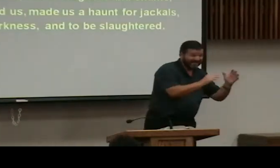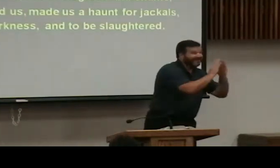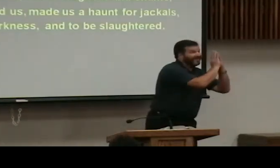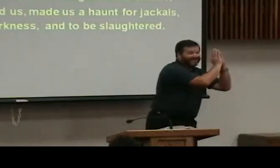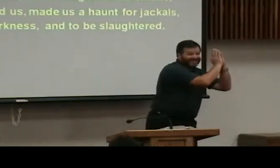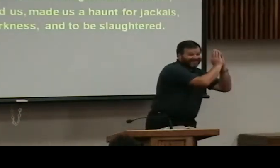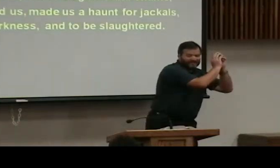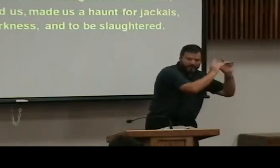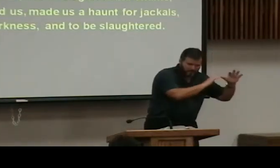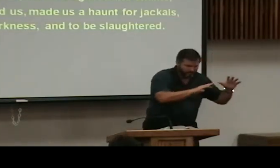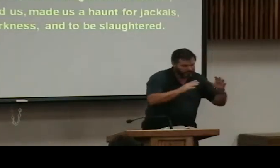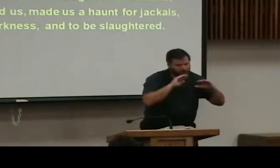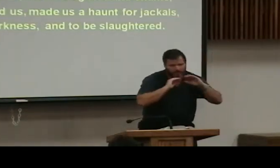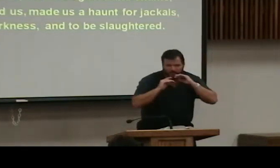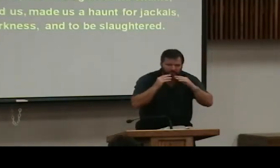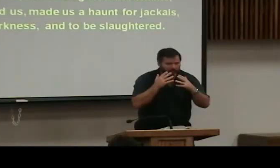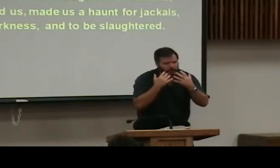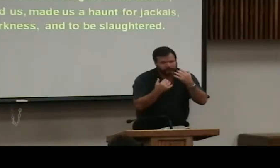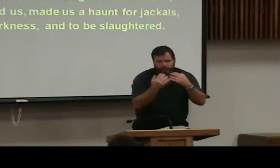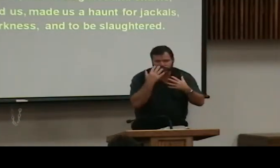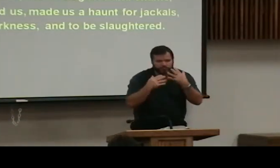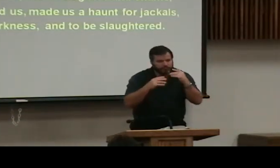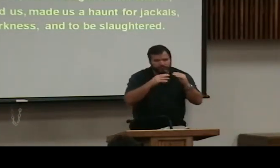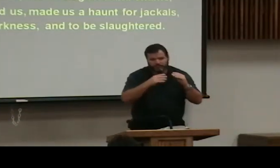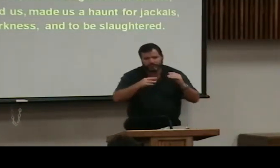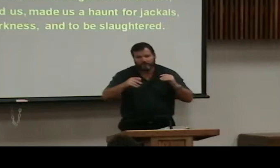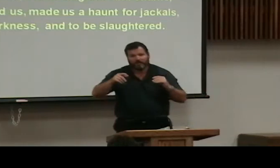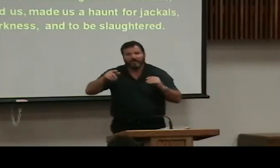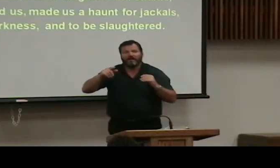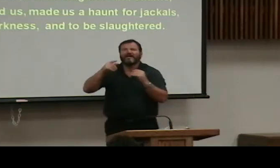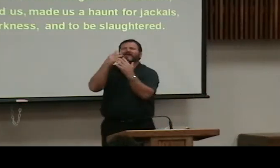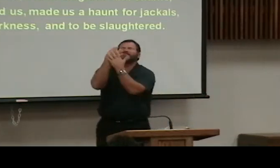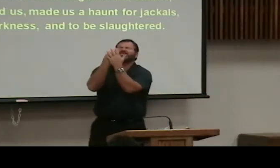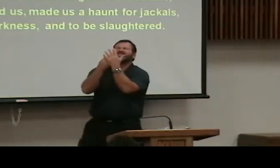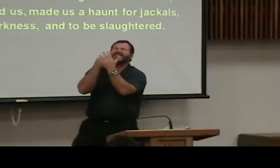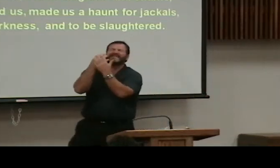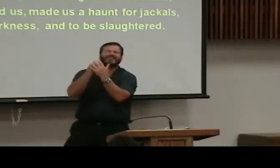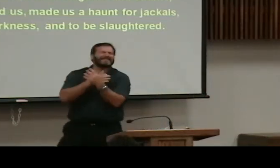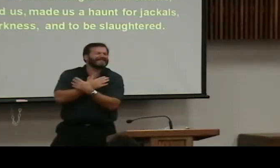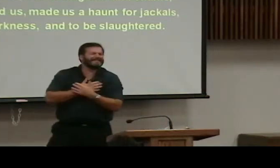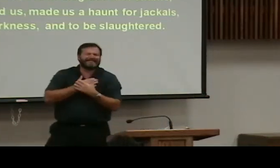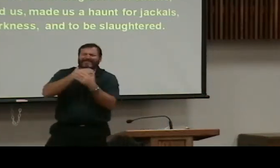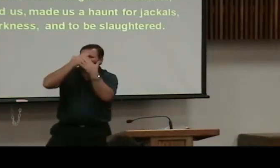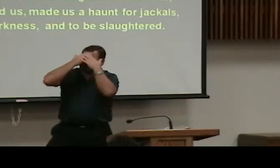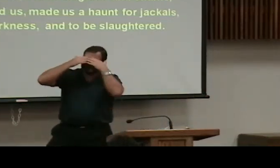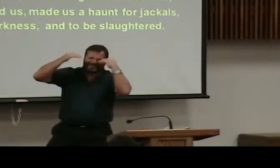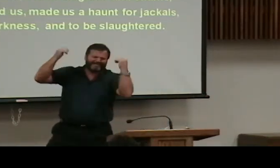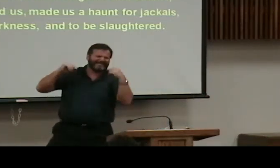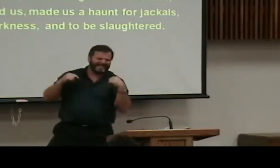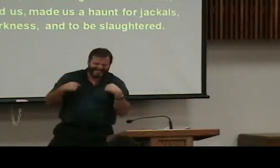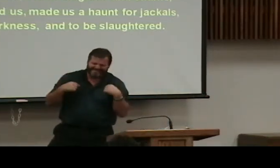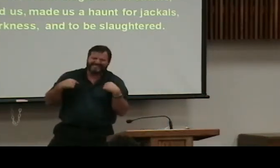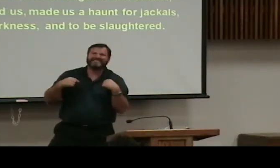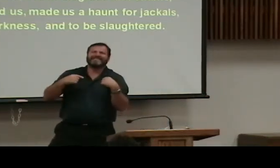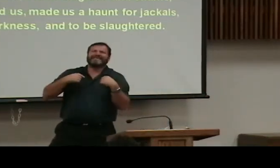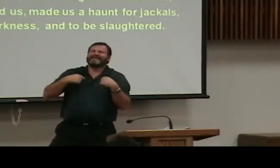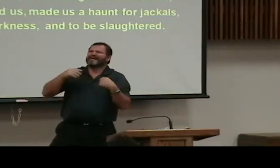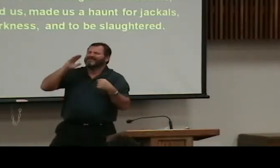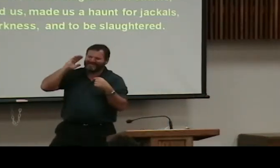Now. We were with God. And now we seem. Nothing's working. Now we're praying. And crying